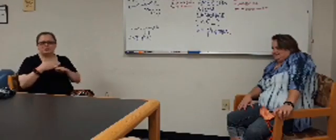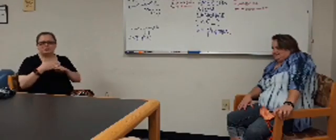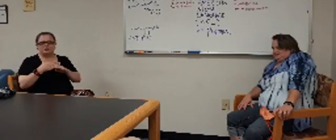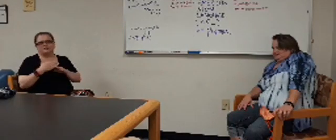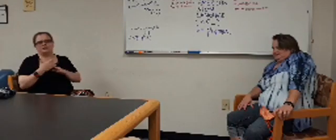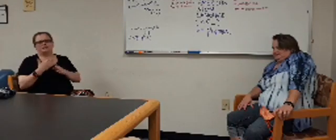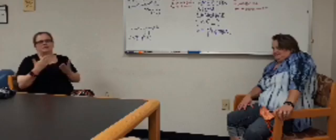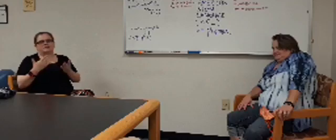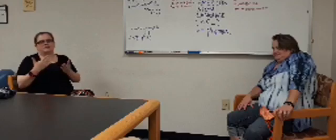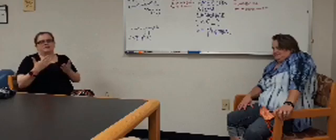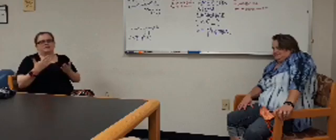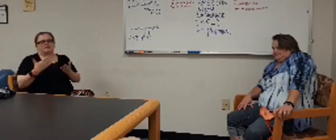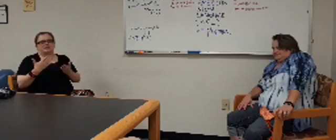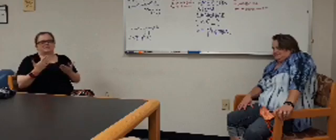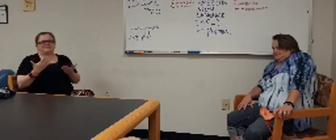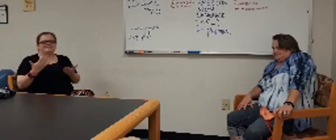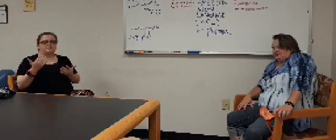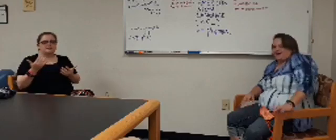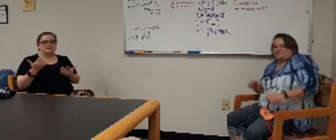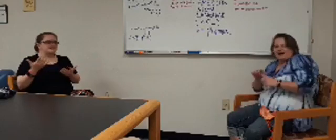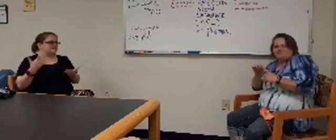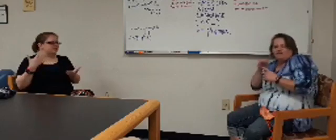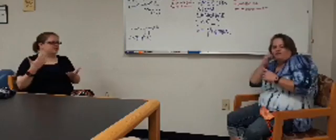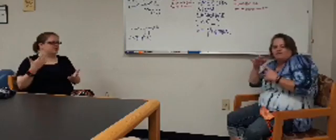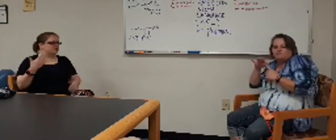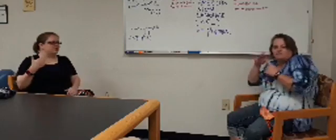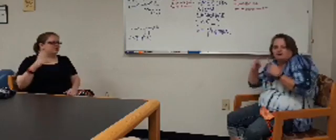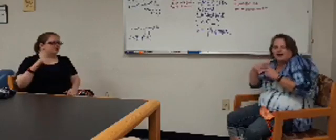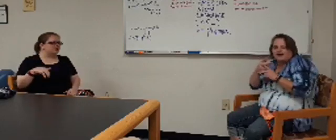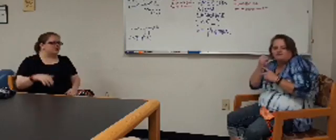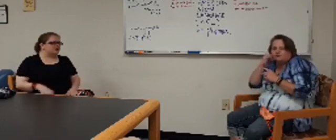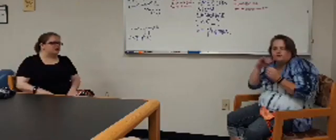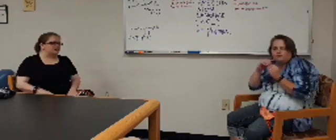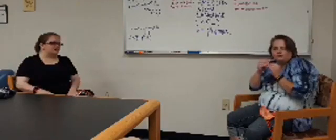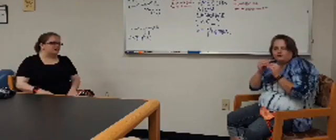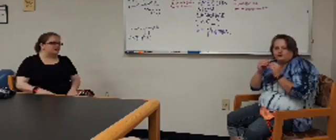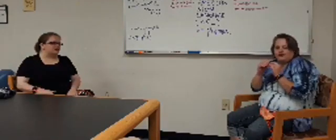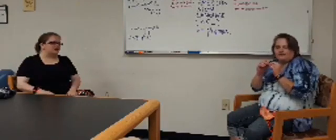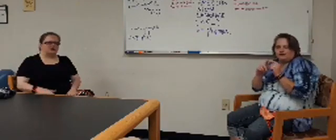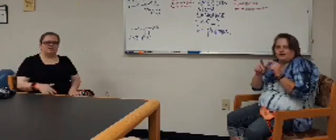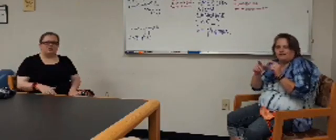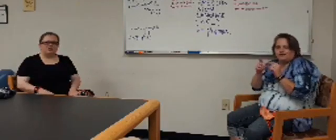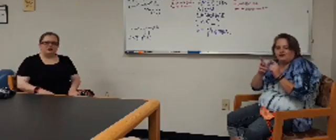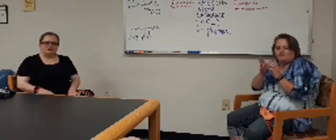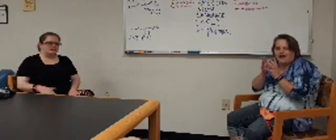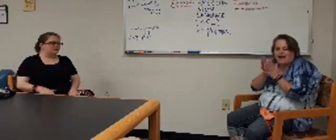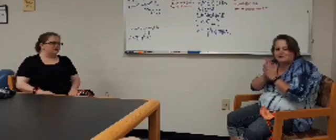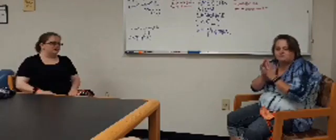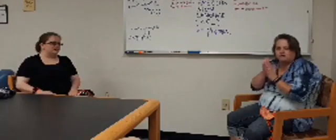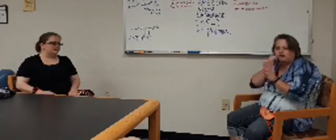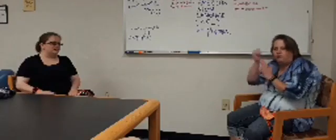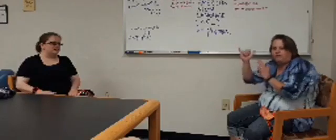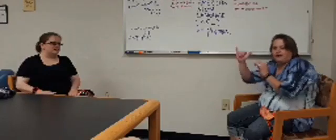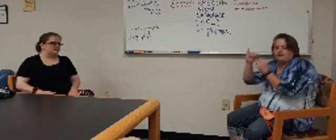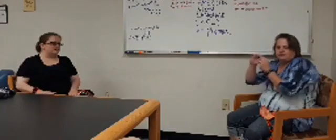a. You have to call the special kind phone number, and they have to ask me call that number.